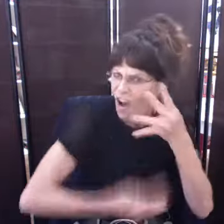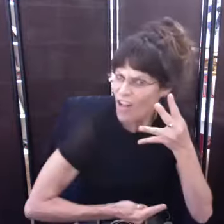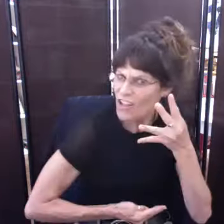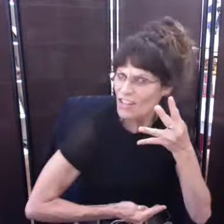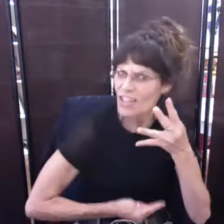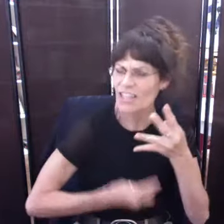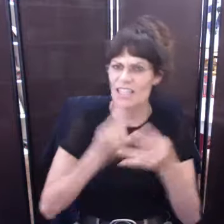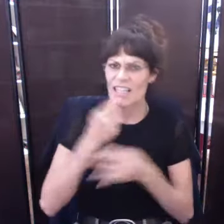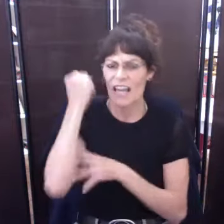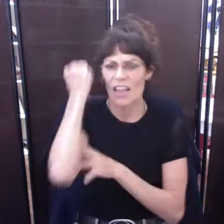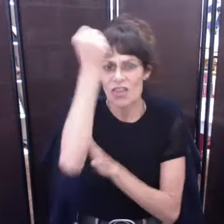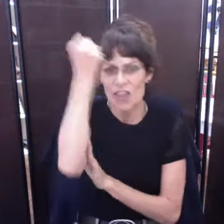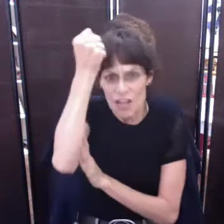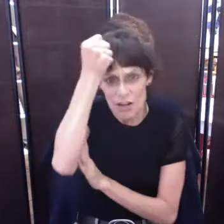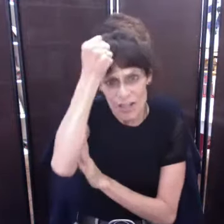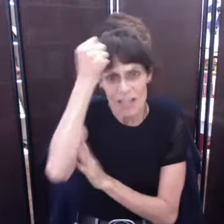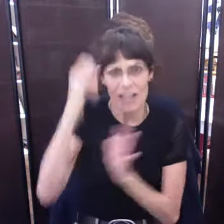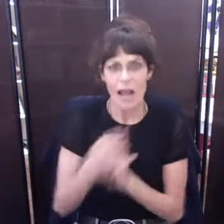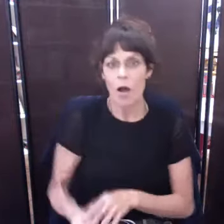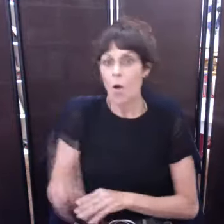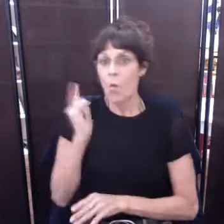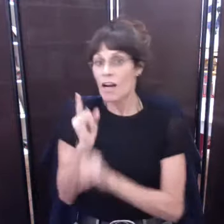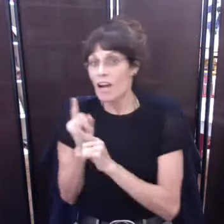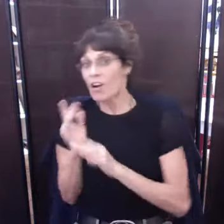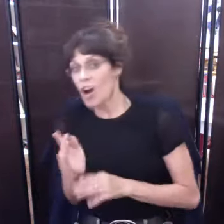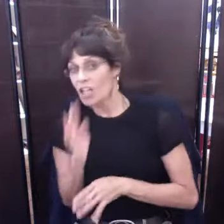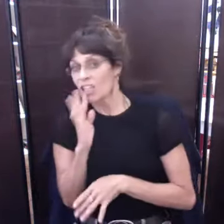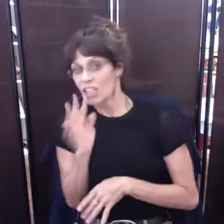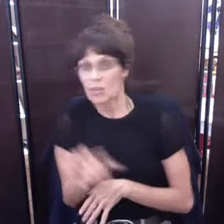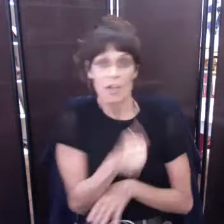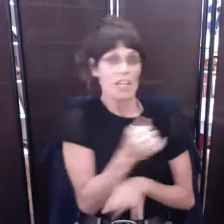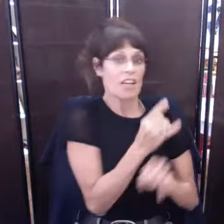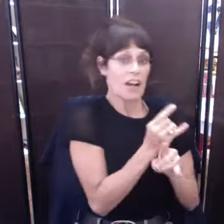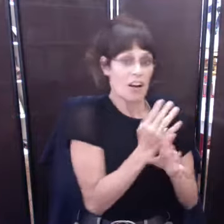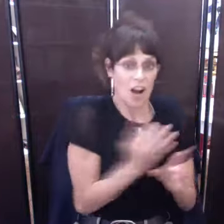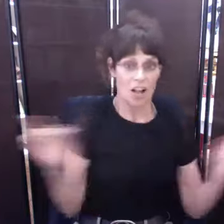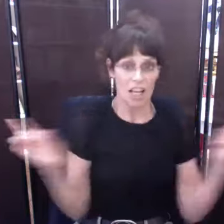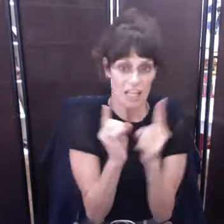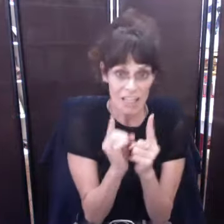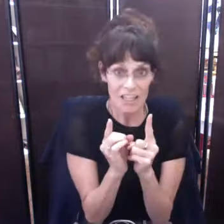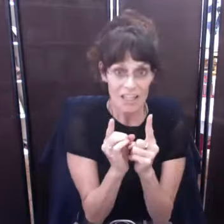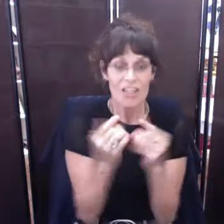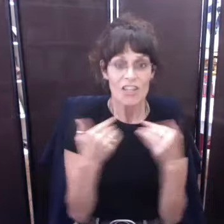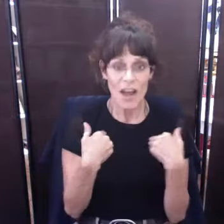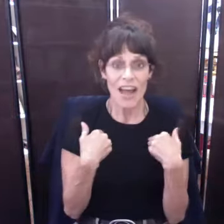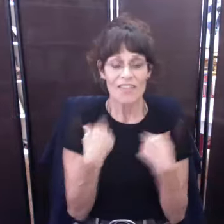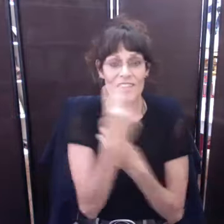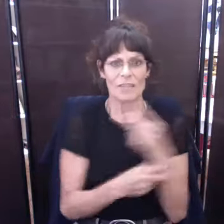that one alcoholic talking to another alcoholic is going to give you some kind of relief. And I thought, how does that